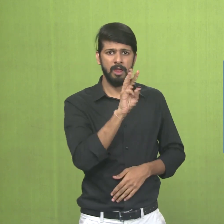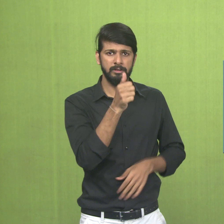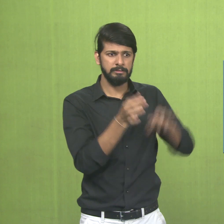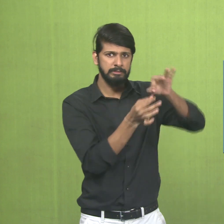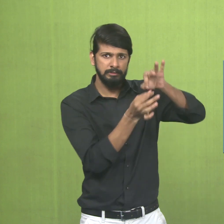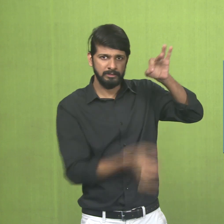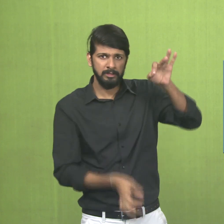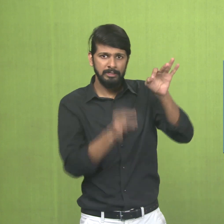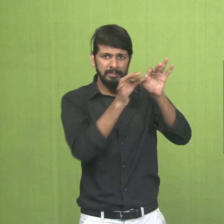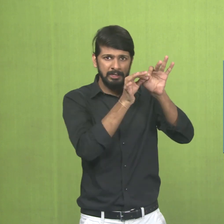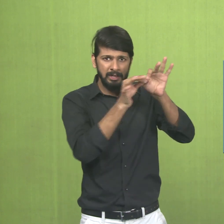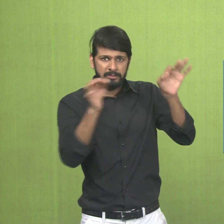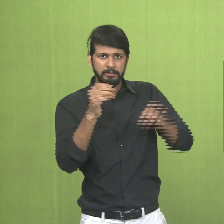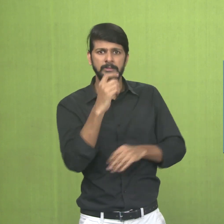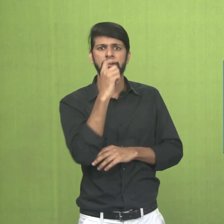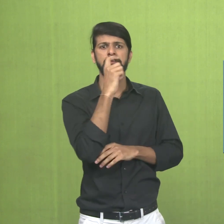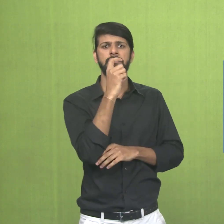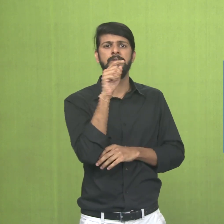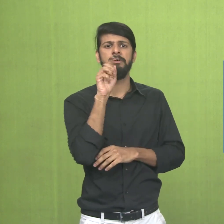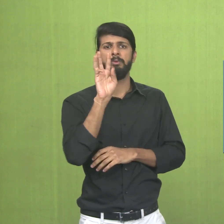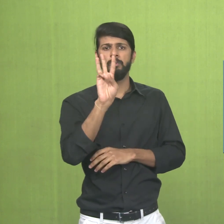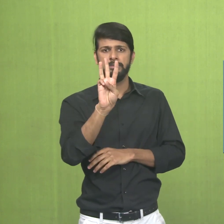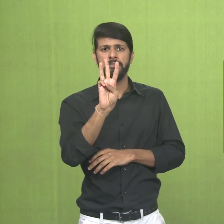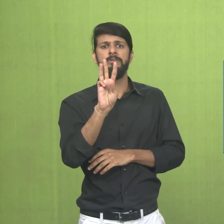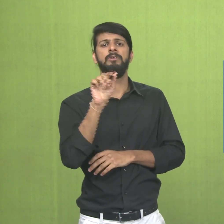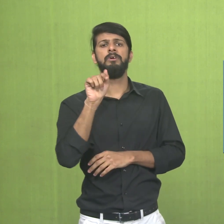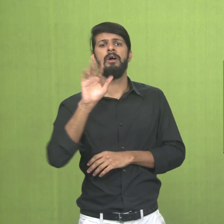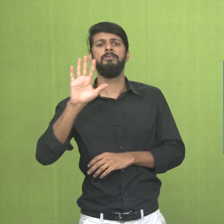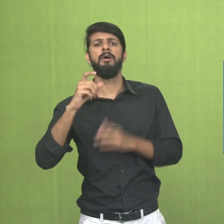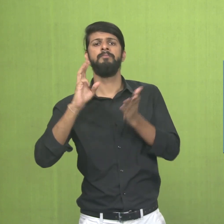size is 36 centimeters and